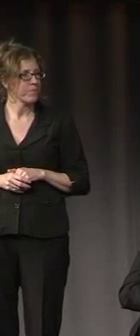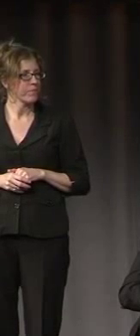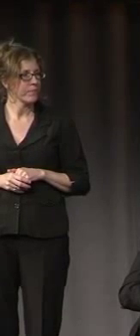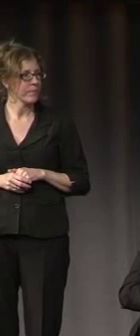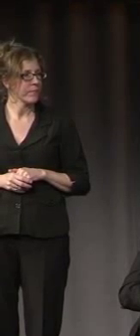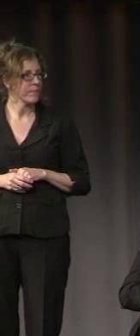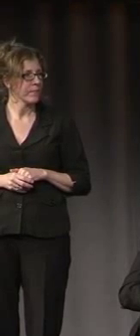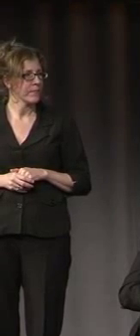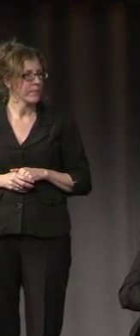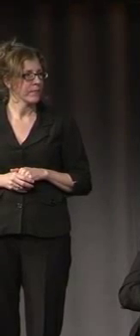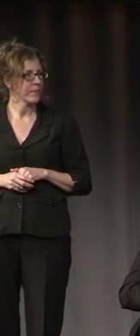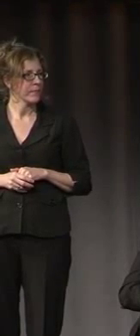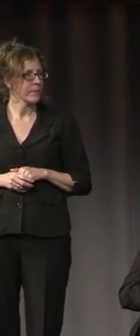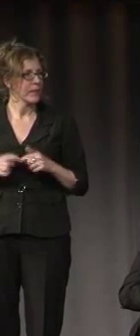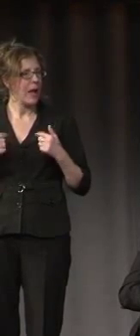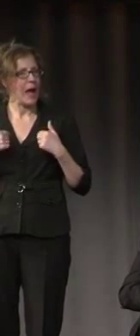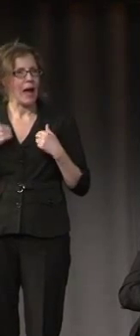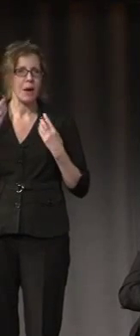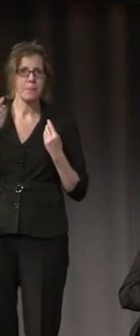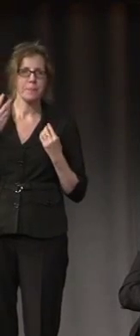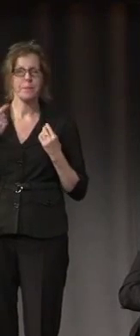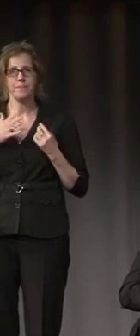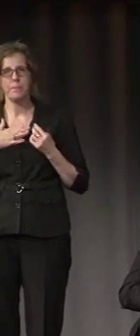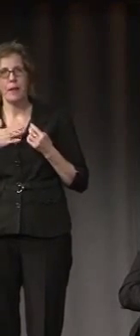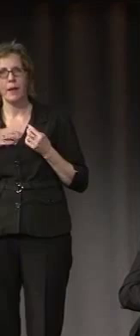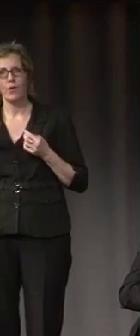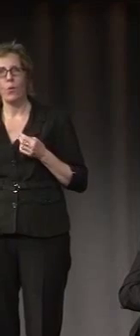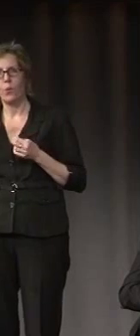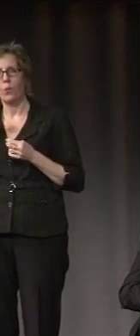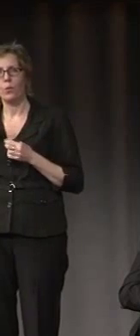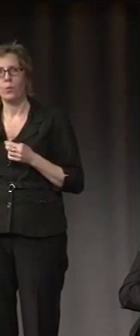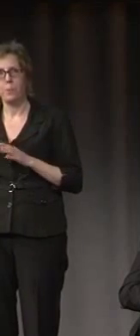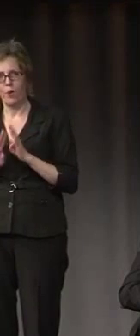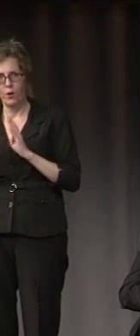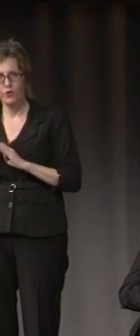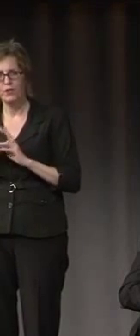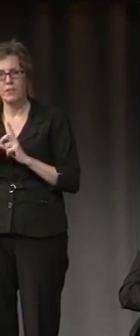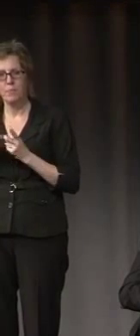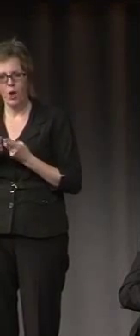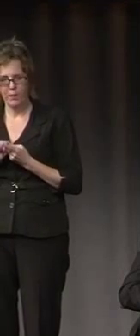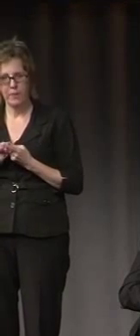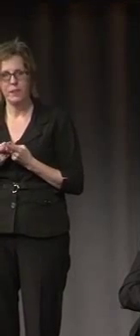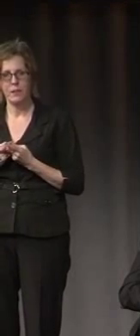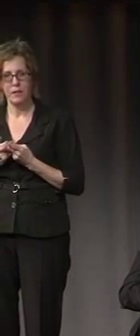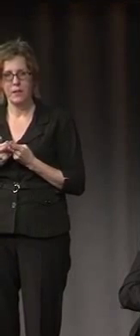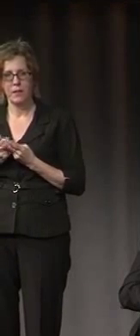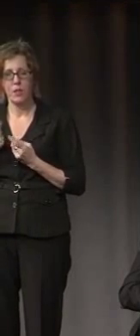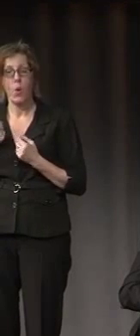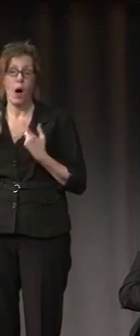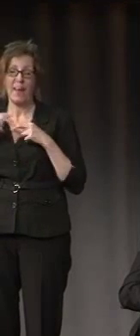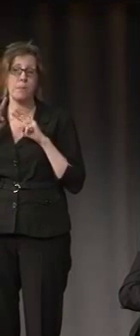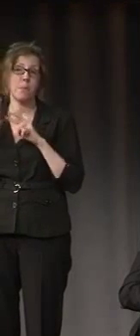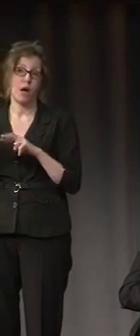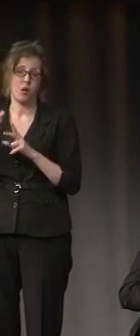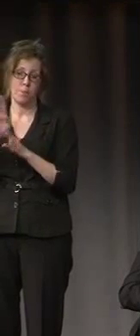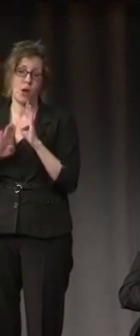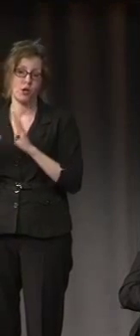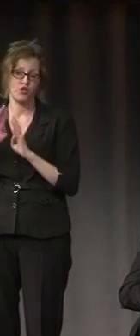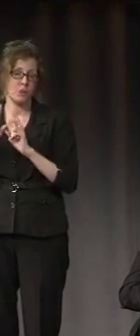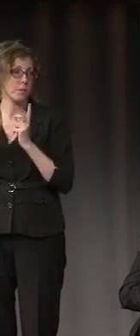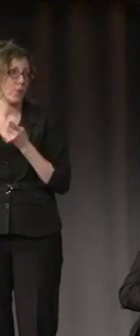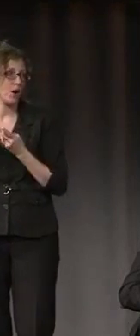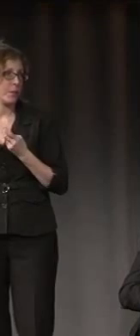you know, I admire our biology department, but years ago I kind of disliked